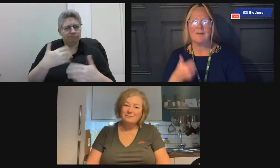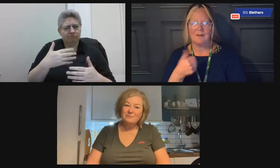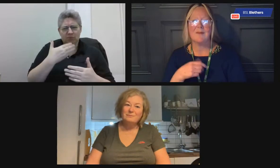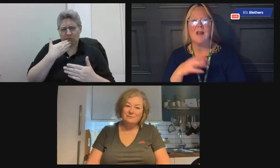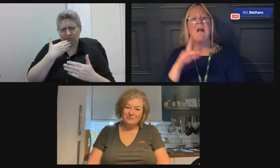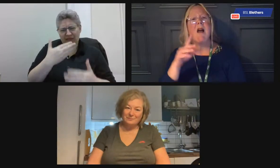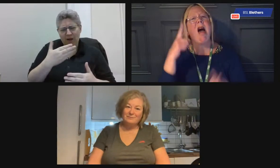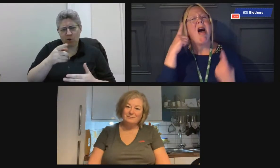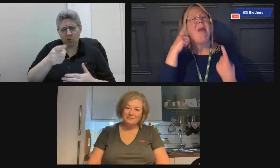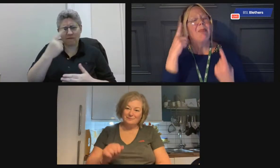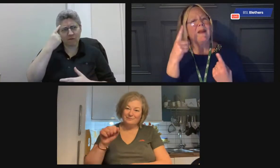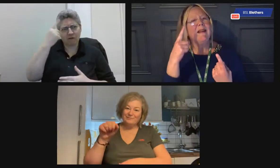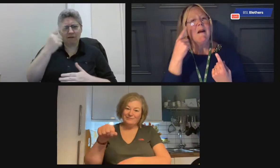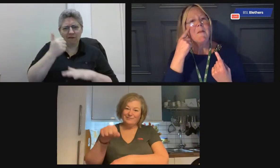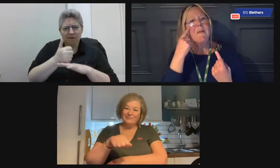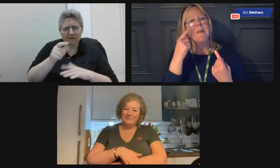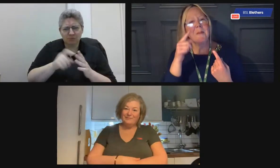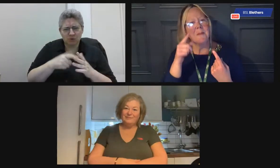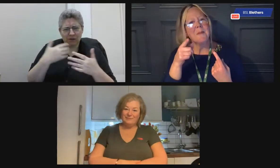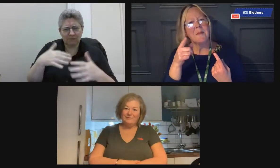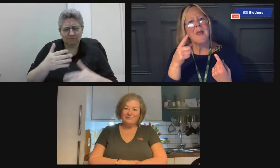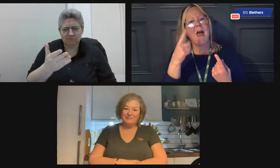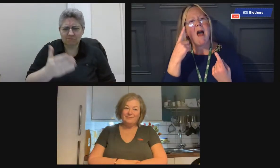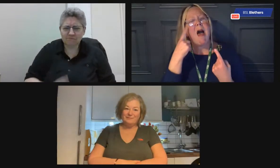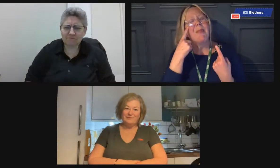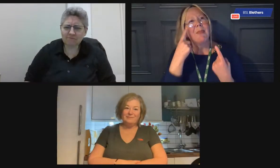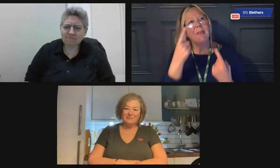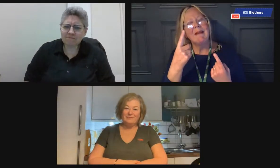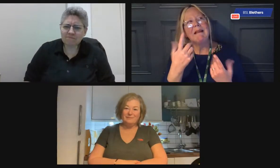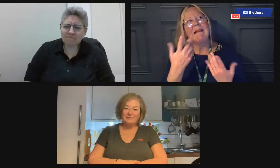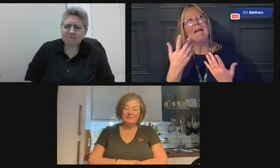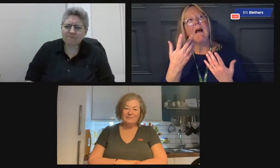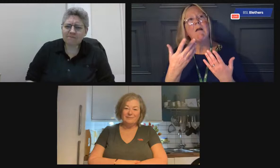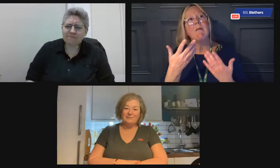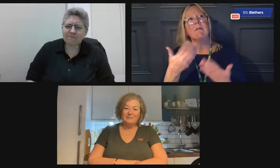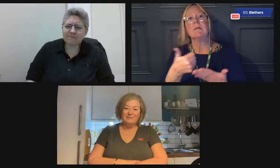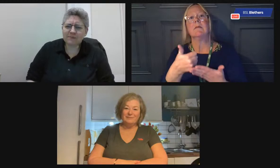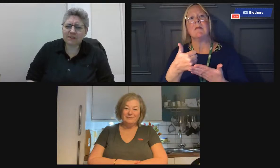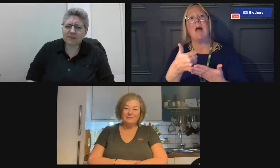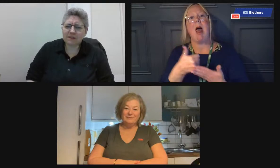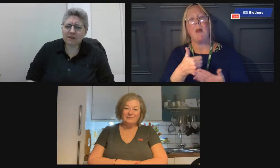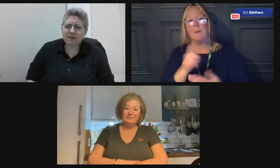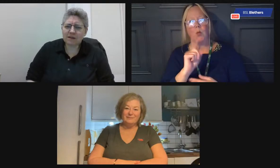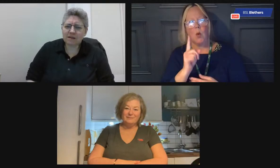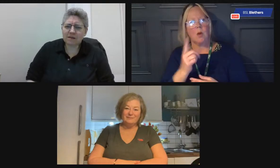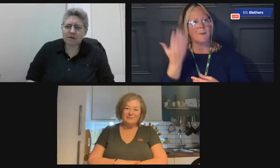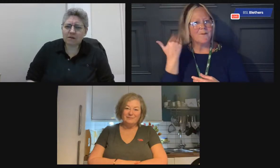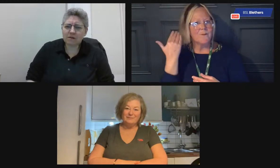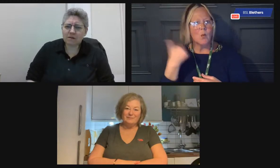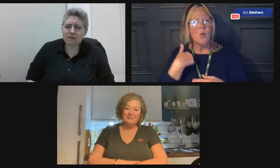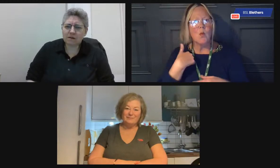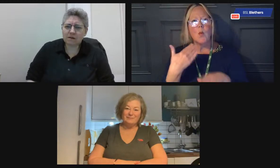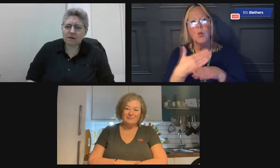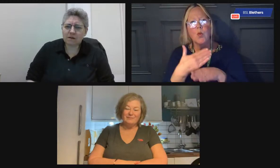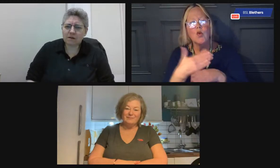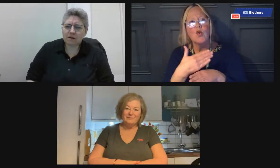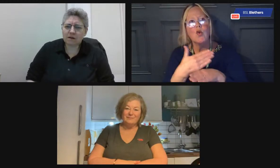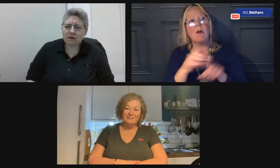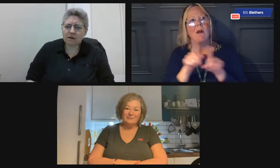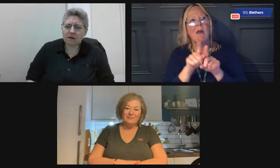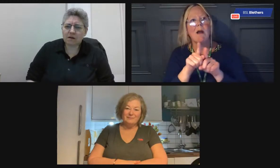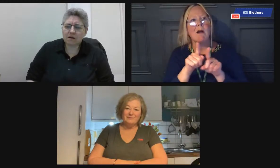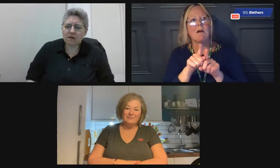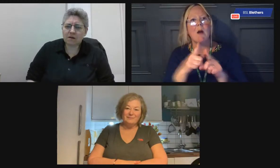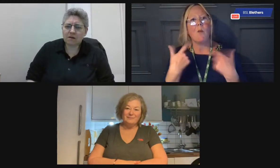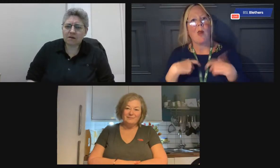account and that you're able to identify the barriers as a result of that, it's amazing. Exactly, and I think what has helped